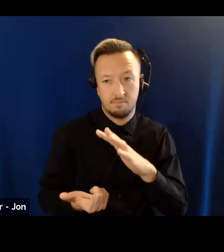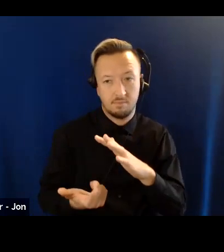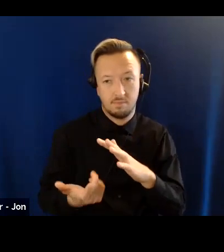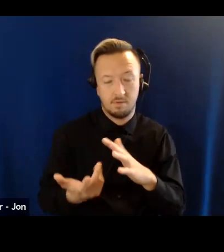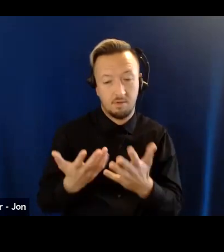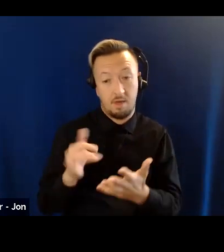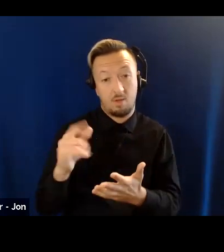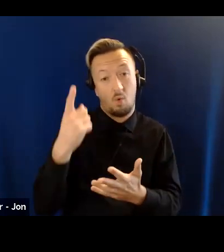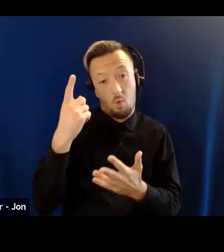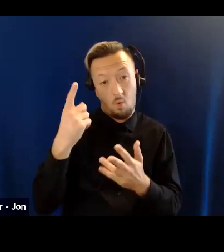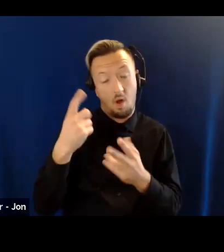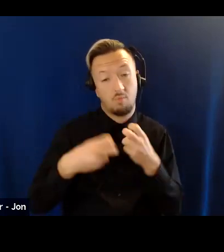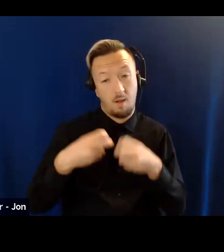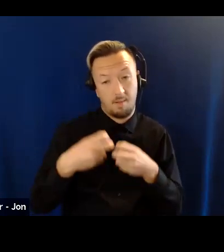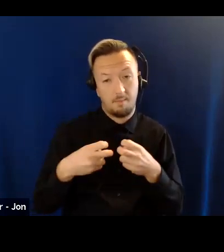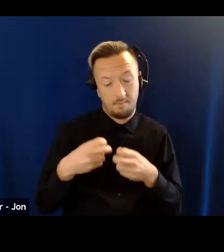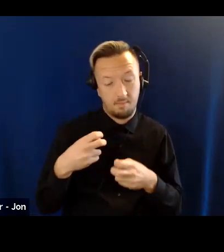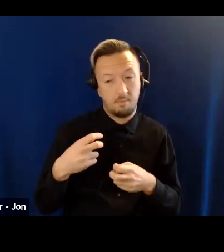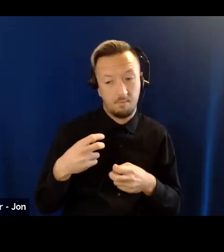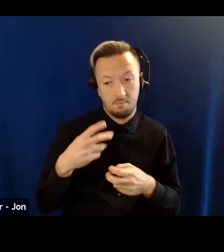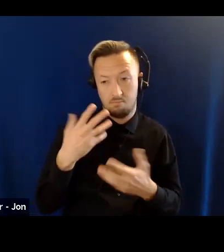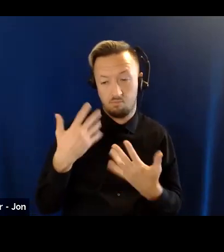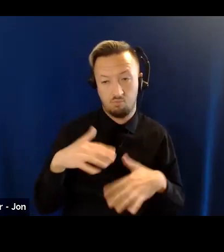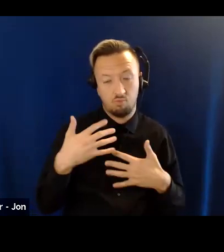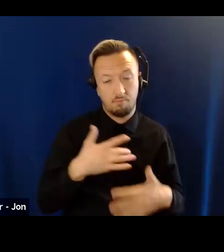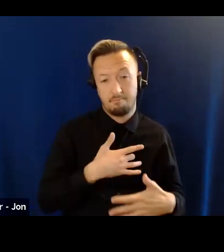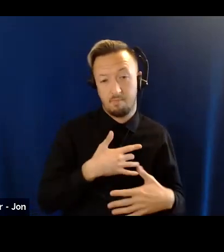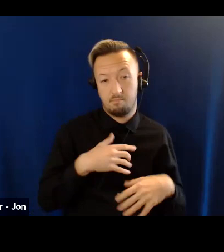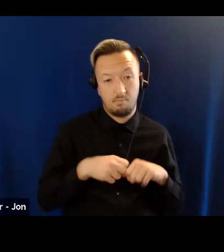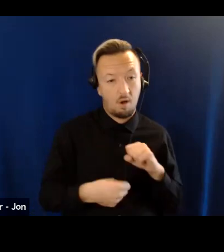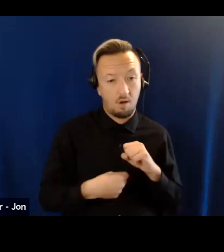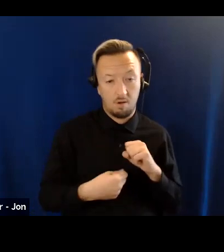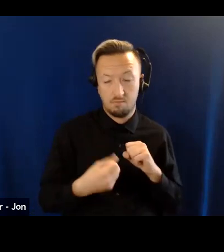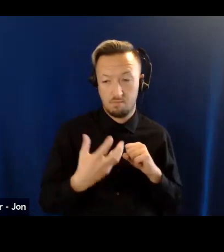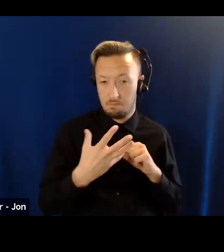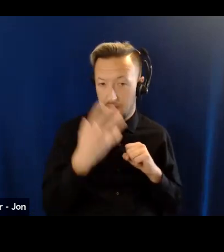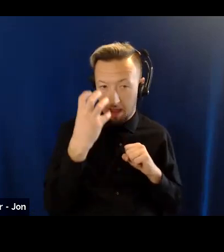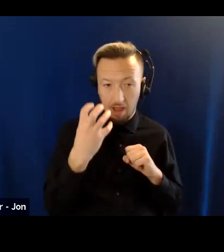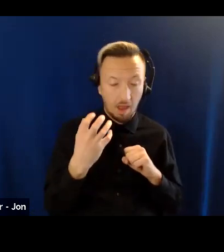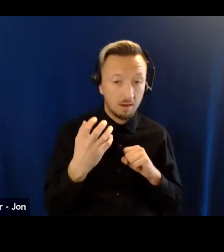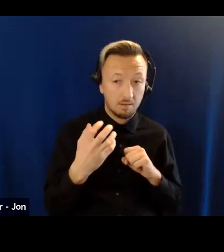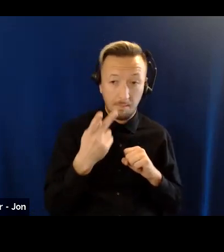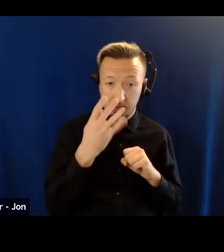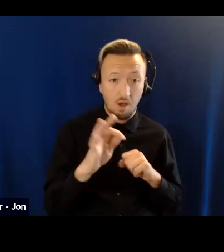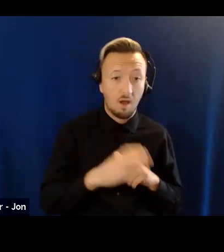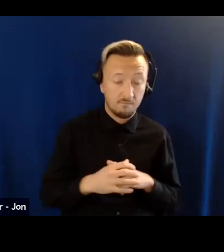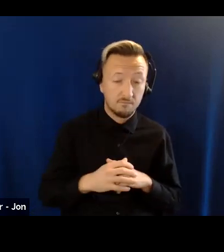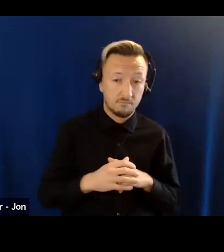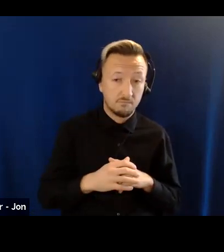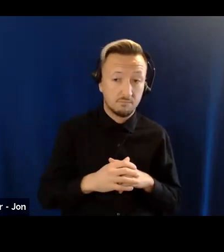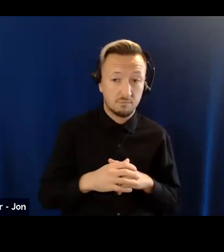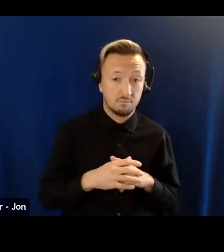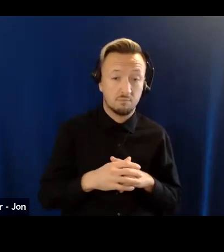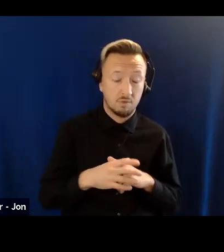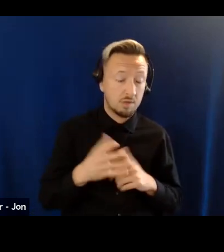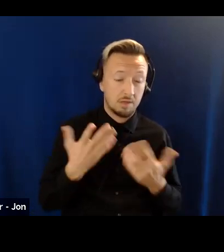issue related to this. That's, yeah, just breaking my heart, pissing me off, frankly. And yes,